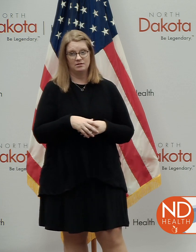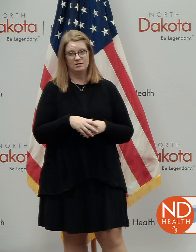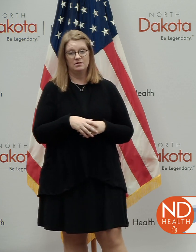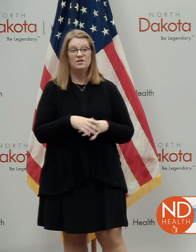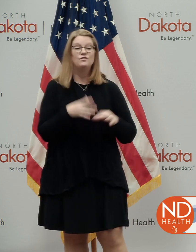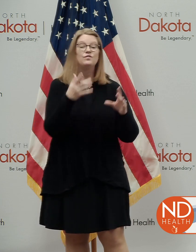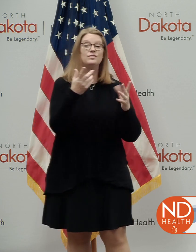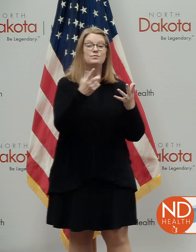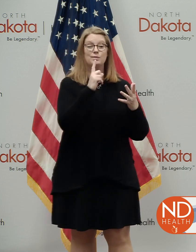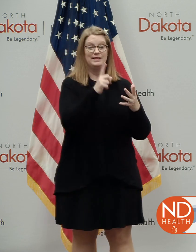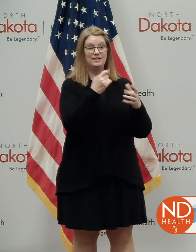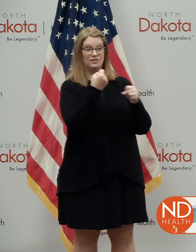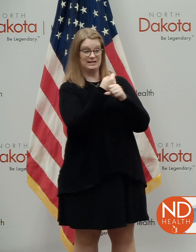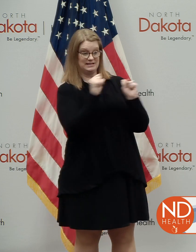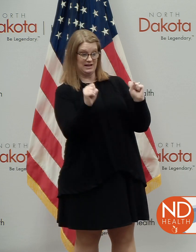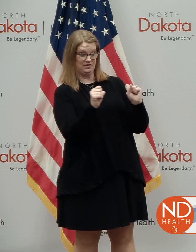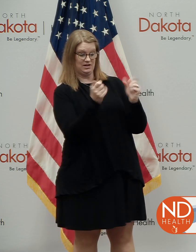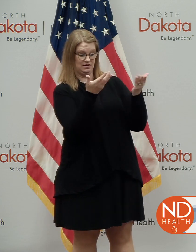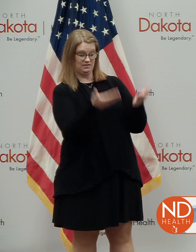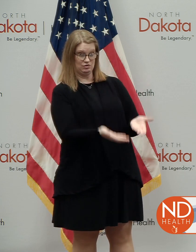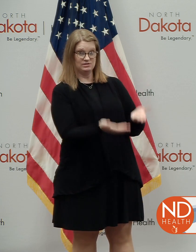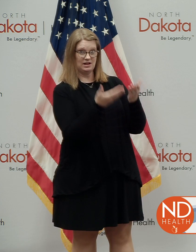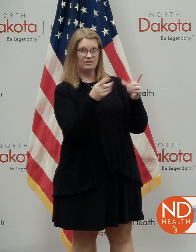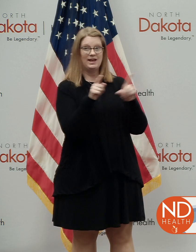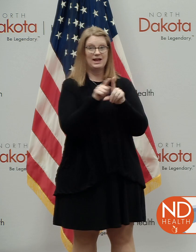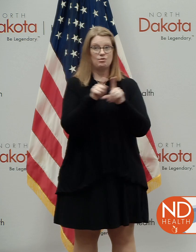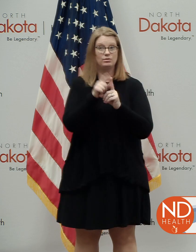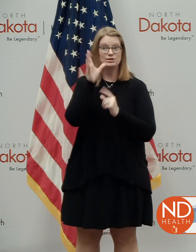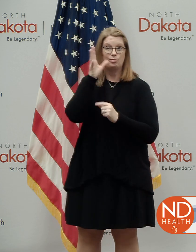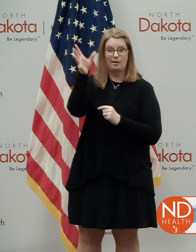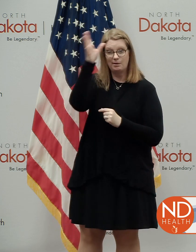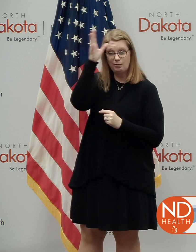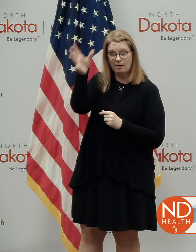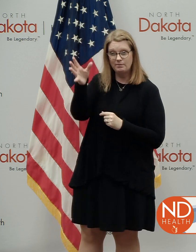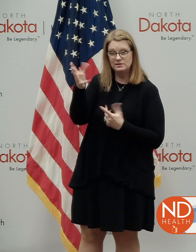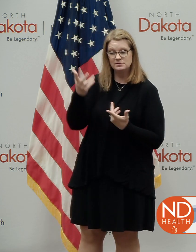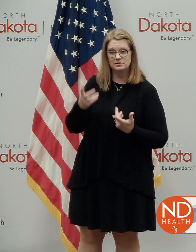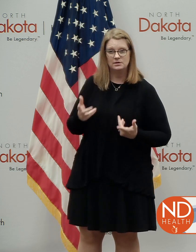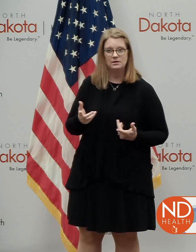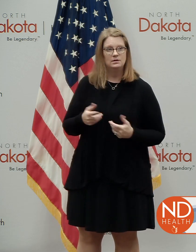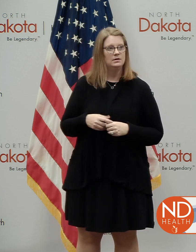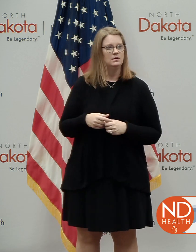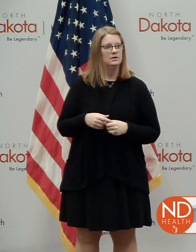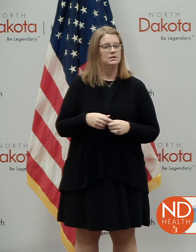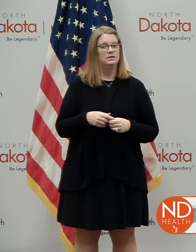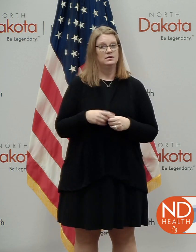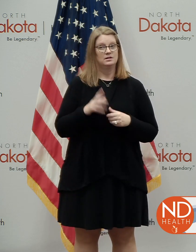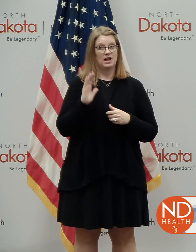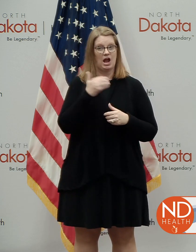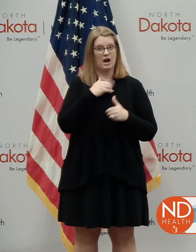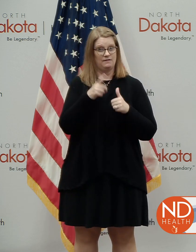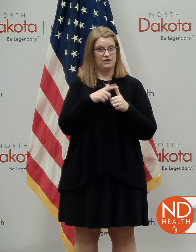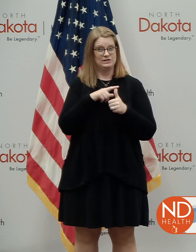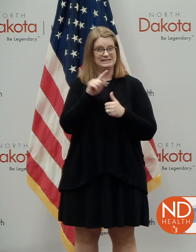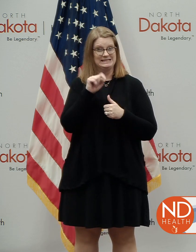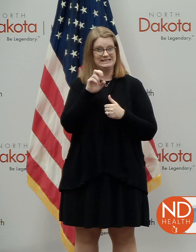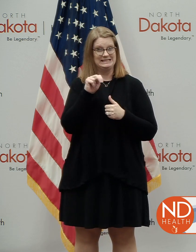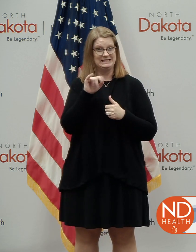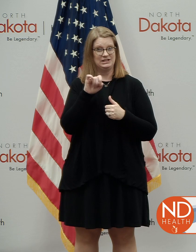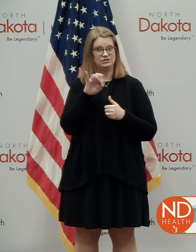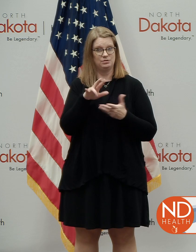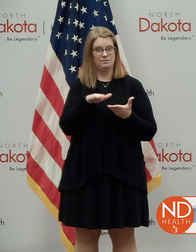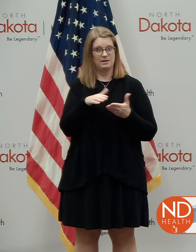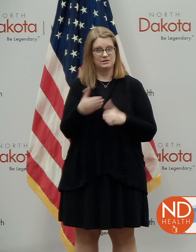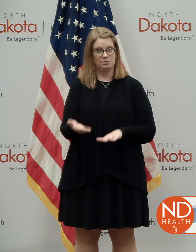For yourself as well as your grandparents. We had our first teenager pass away from COVID.